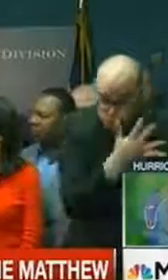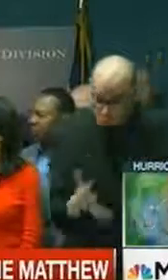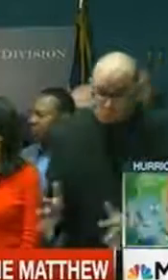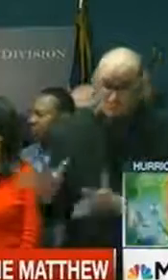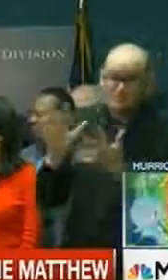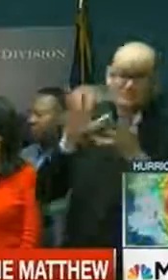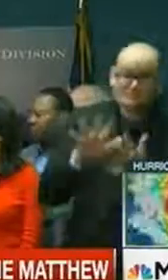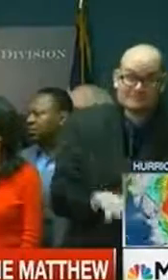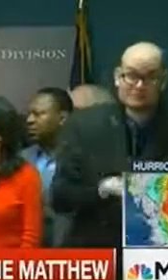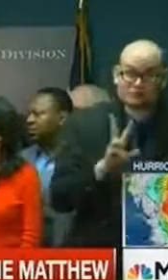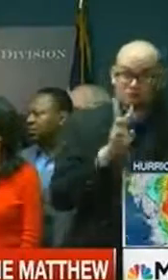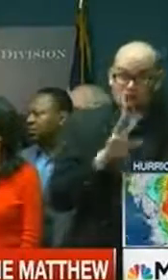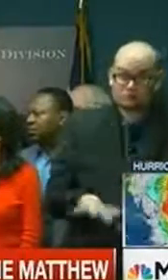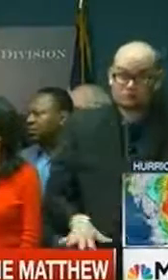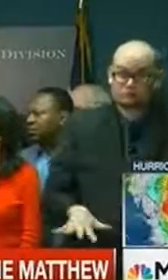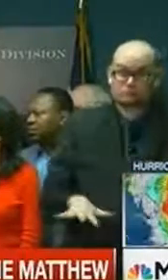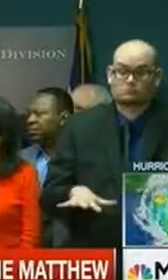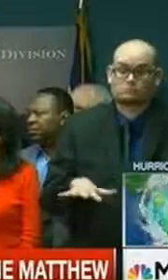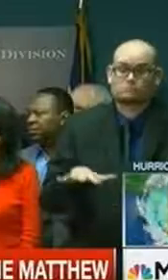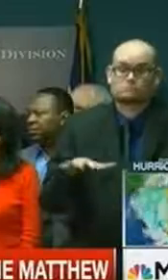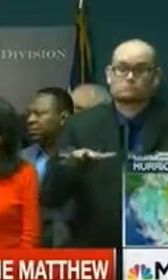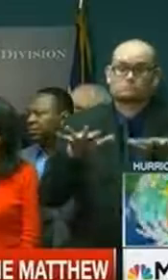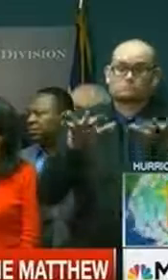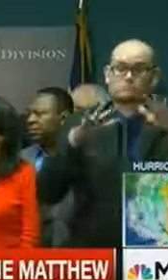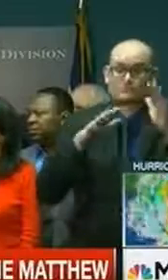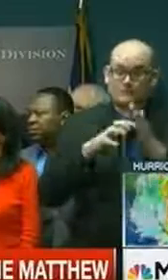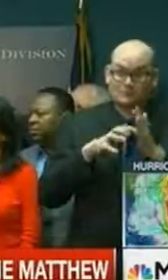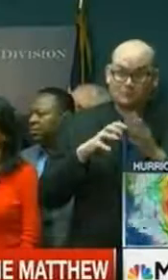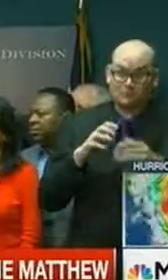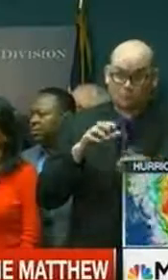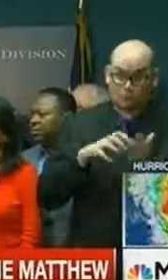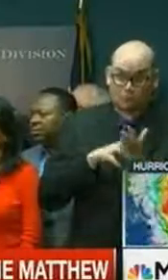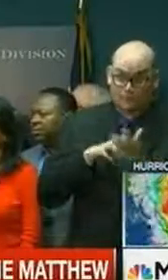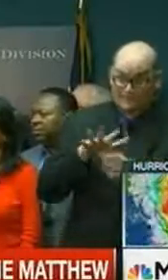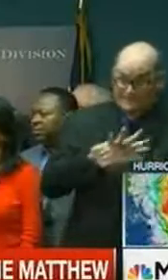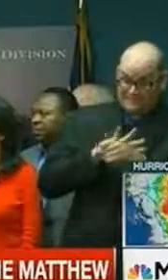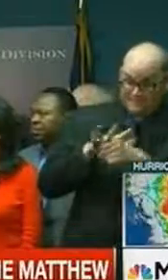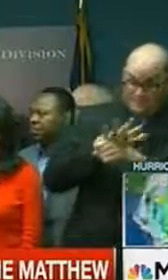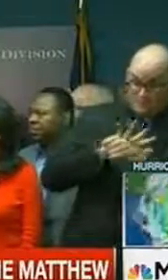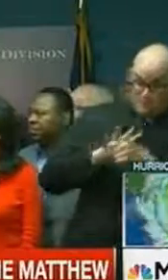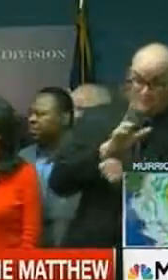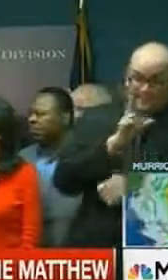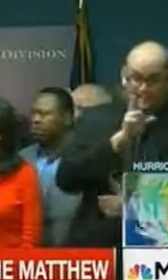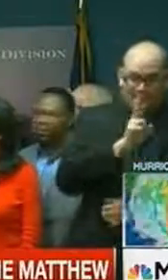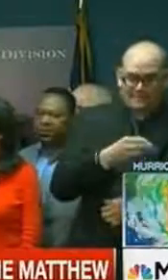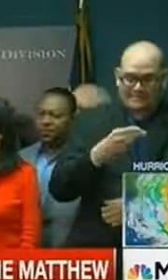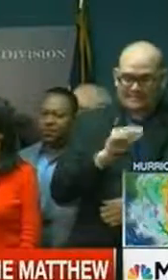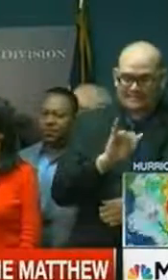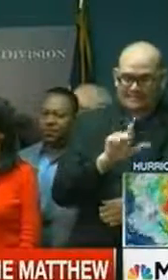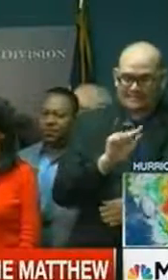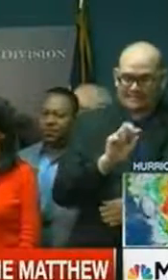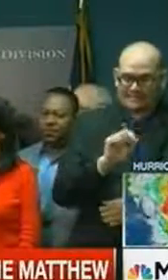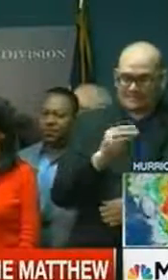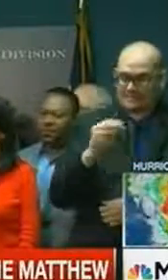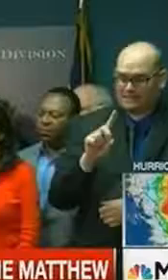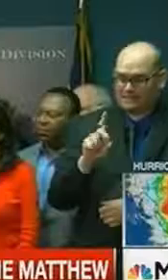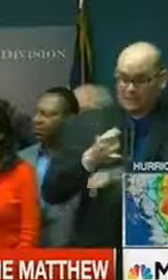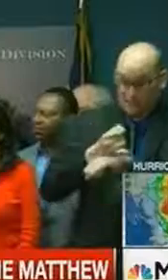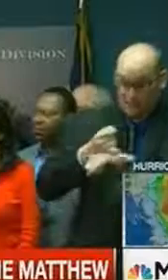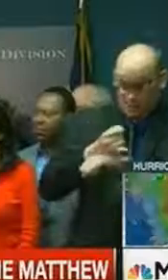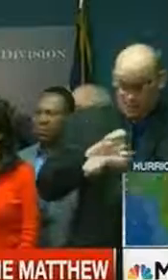vulnerable areas, we have Defusky Island, Hilton Head Island, Hunting Island, Folly Beach, Wild Dunes, Edisto Beach. Even places